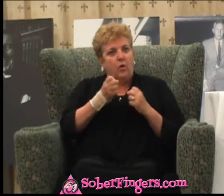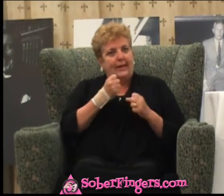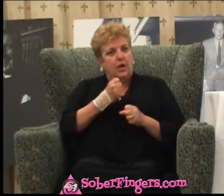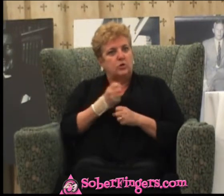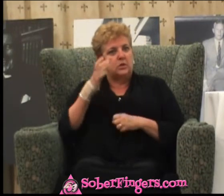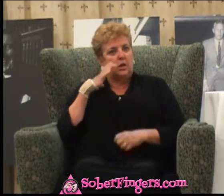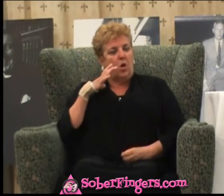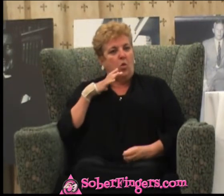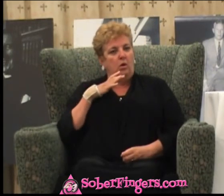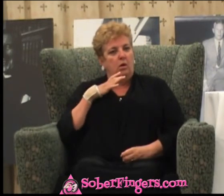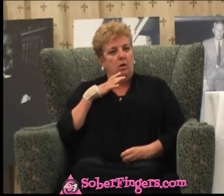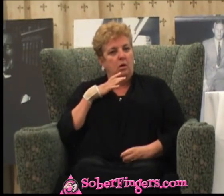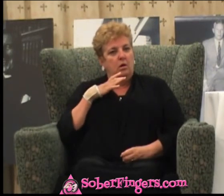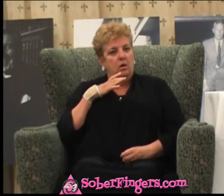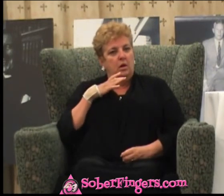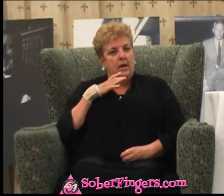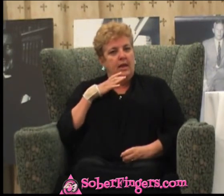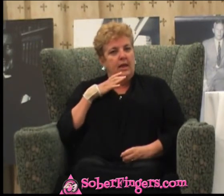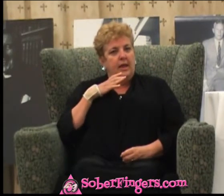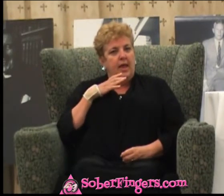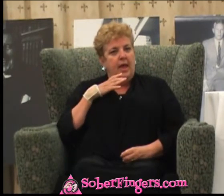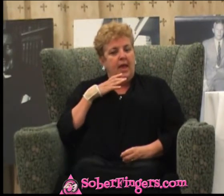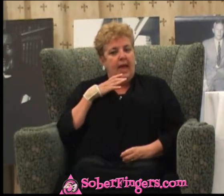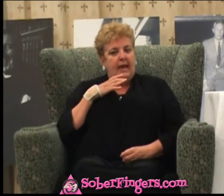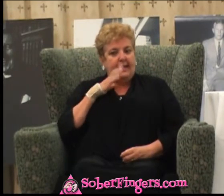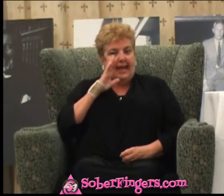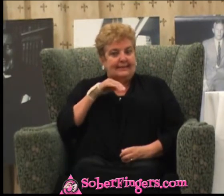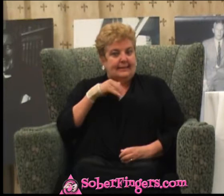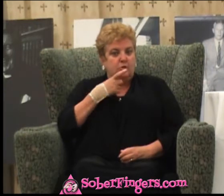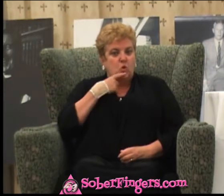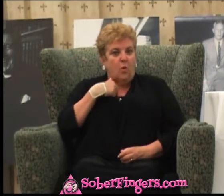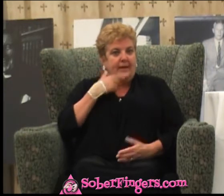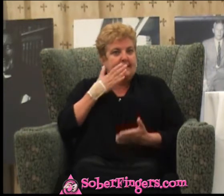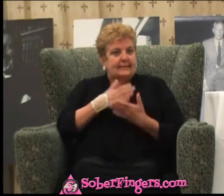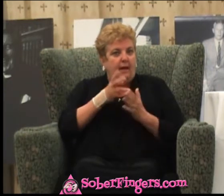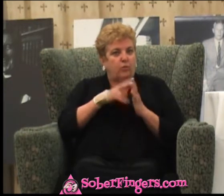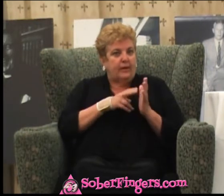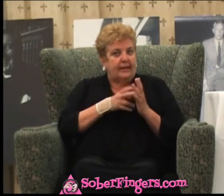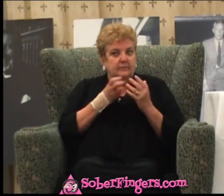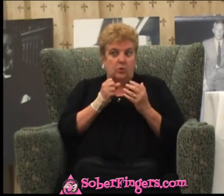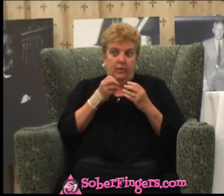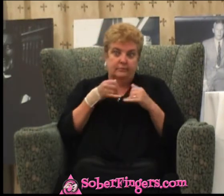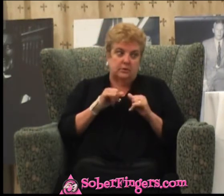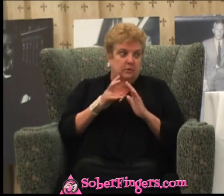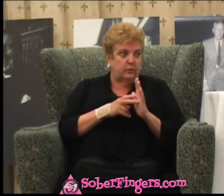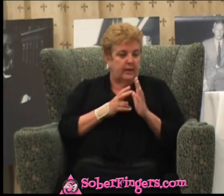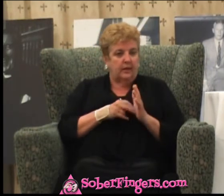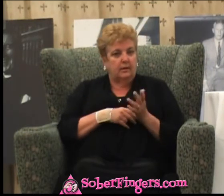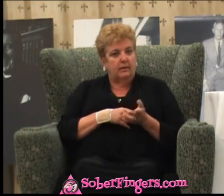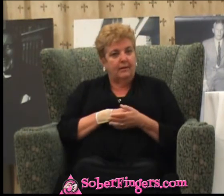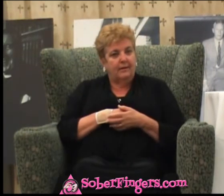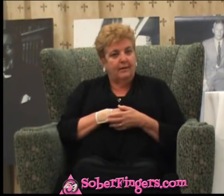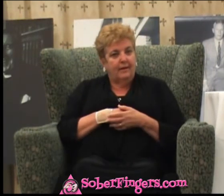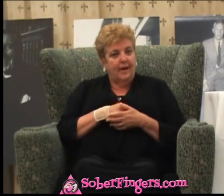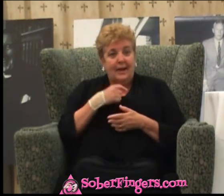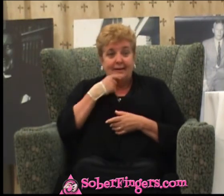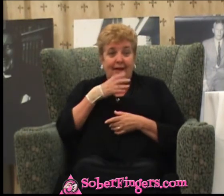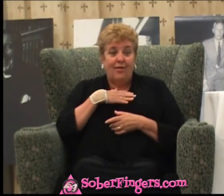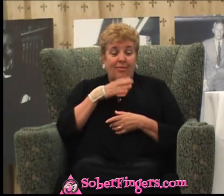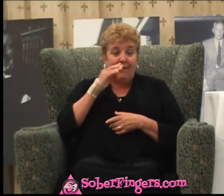He hasn't told me not to. That's what I do. You know, that's what I tell guys that I work with. You know, read a chapter. If you can't read a chapter, read a page. If you can't read a page, read